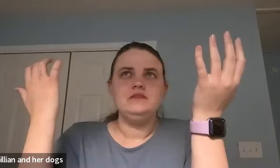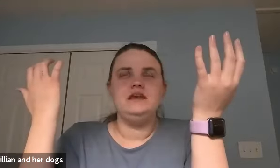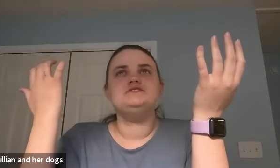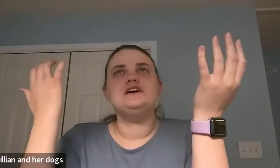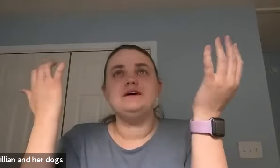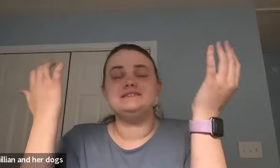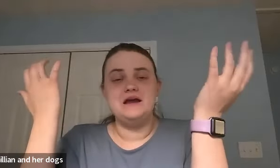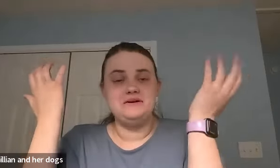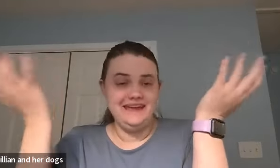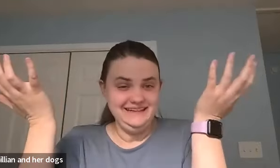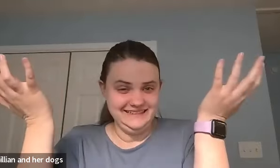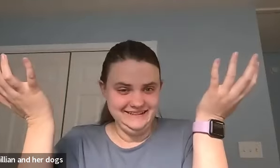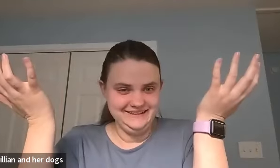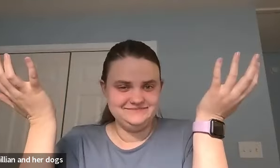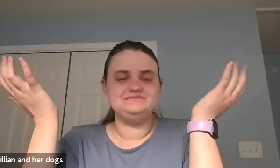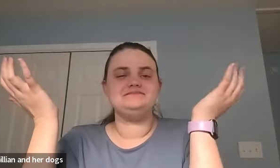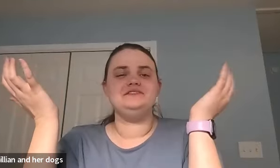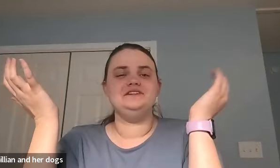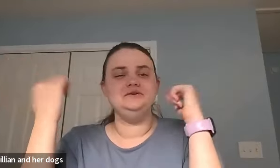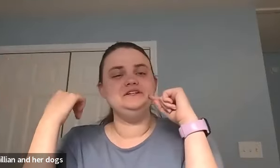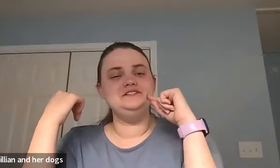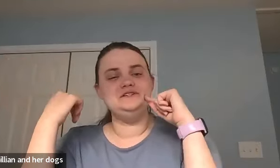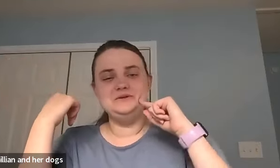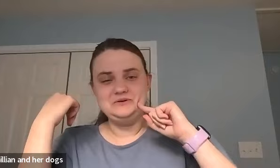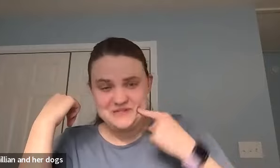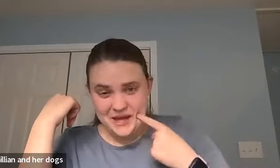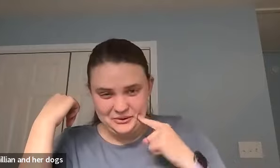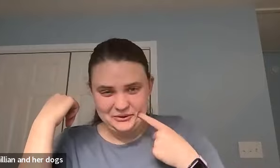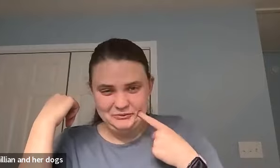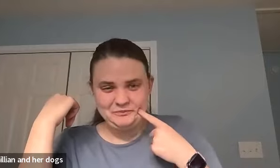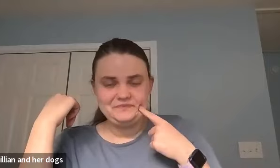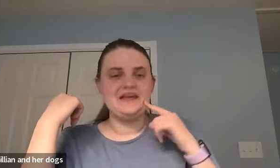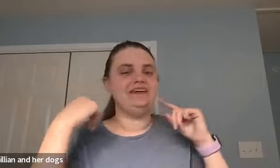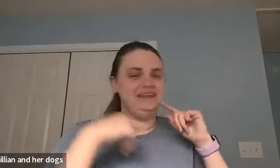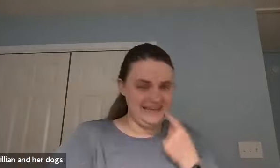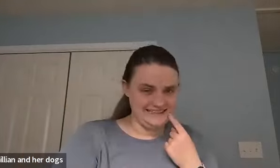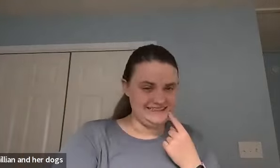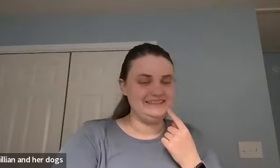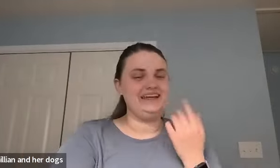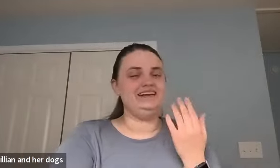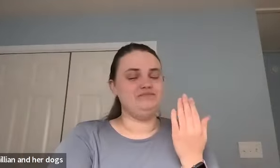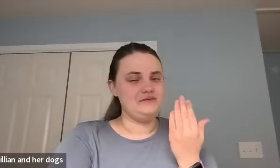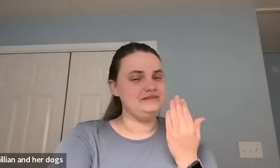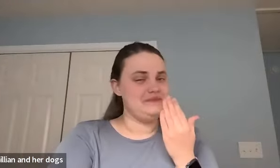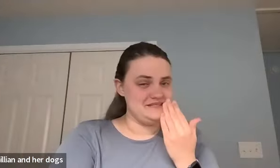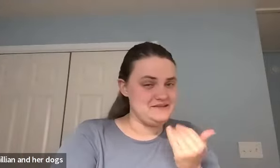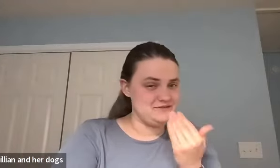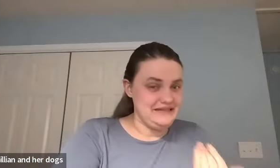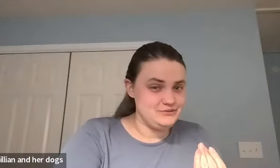If you're talking about sour candy, you would do sour and then candy, and probably maybe say sweet,